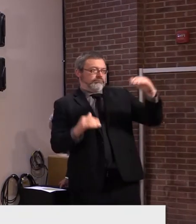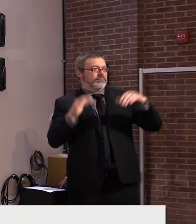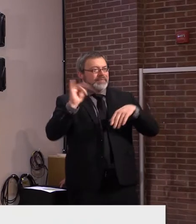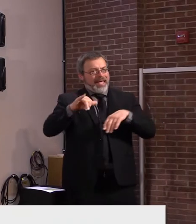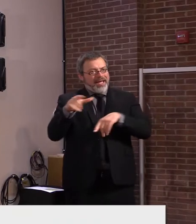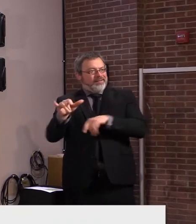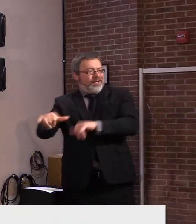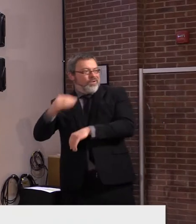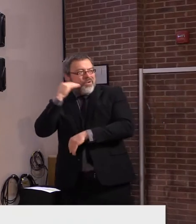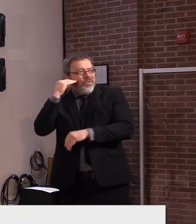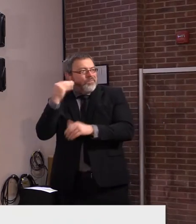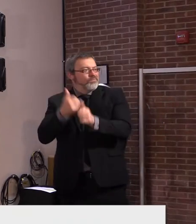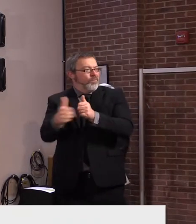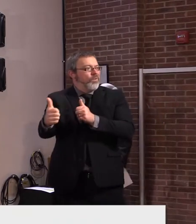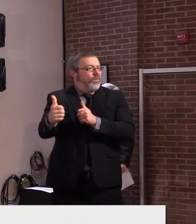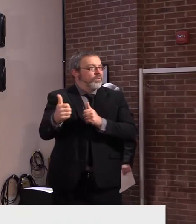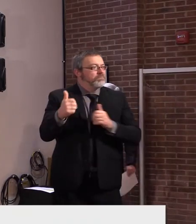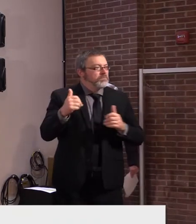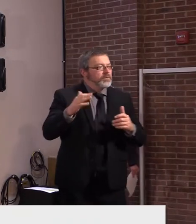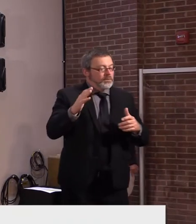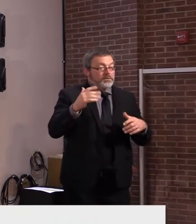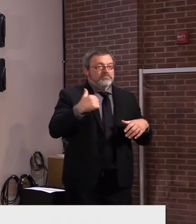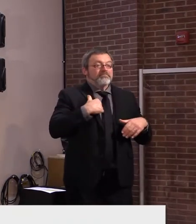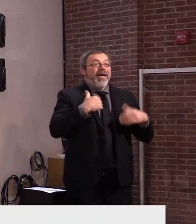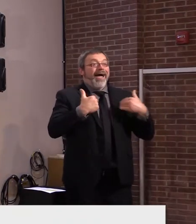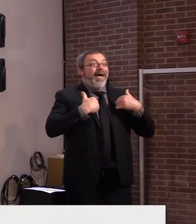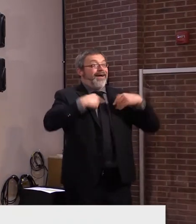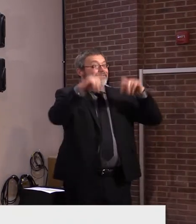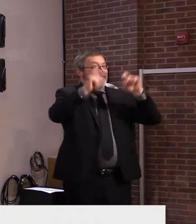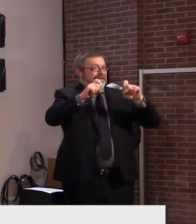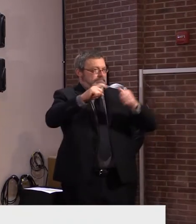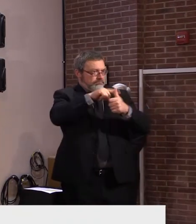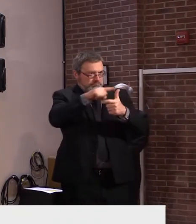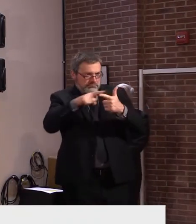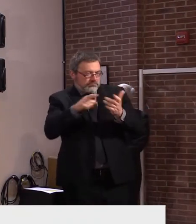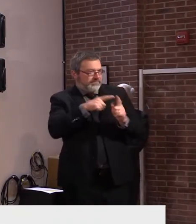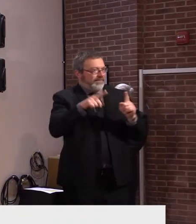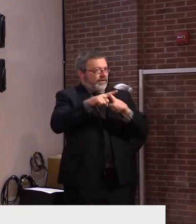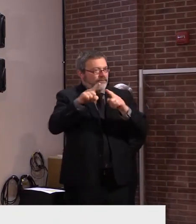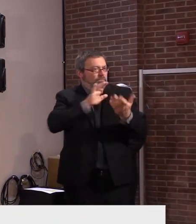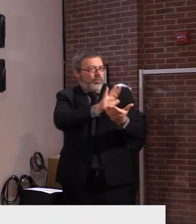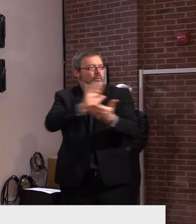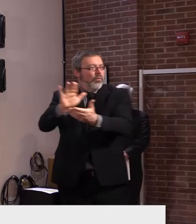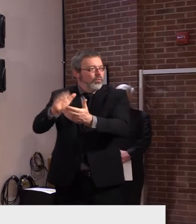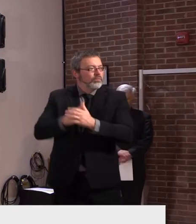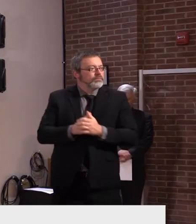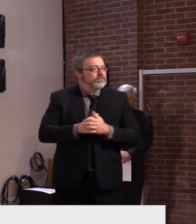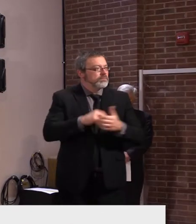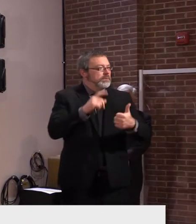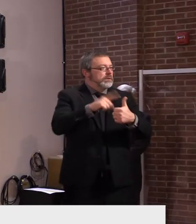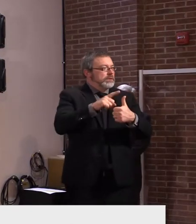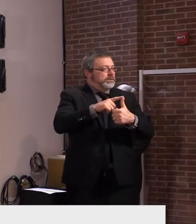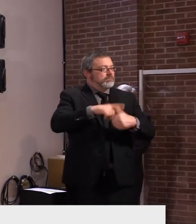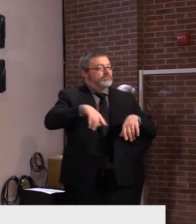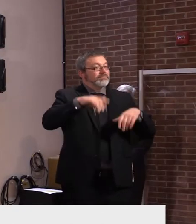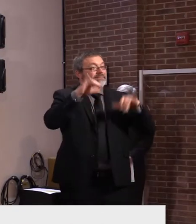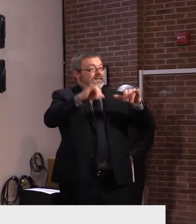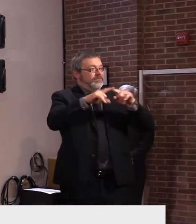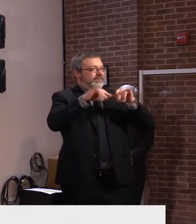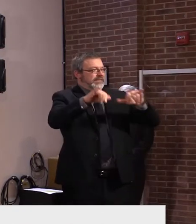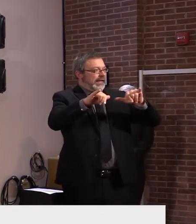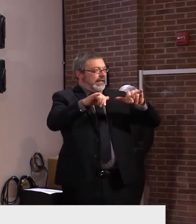this. The test-to-stay rapid antigen testing is intended to allow students in quarantine to attend school as they normally